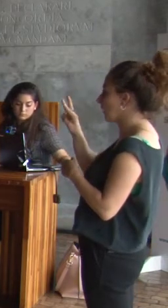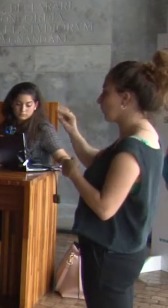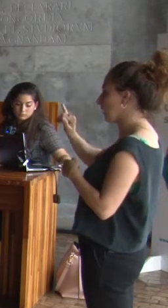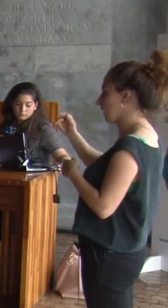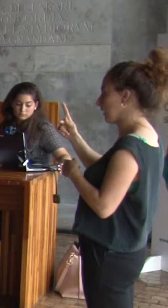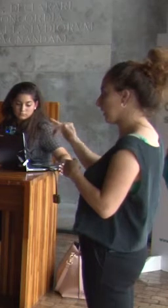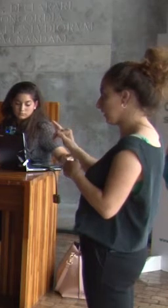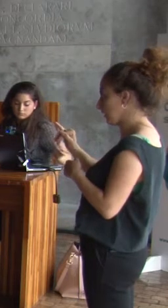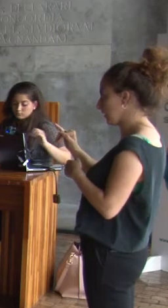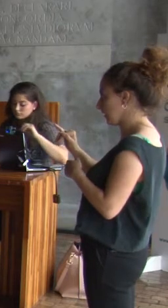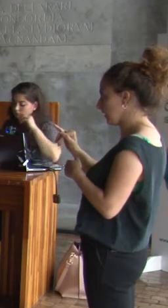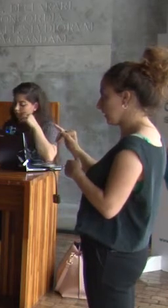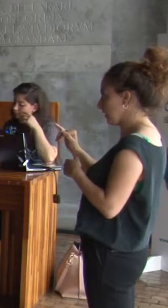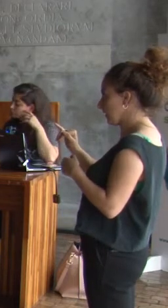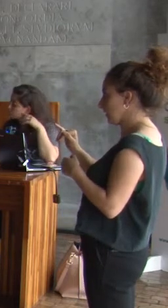appunto